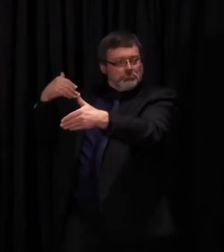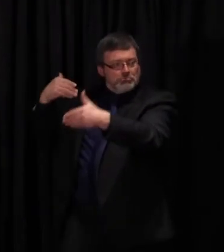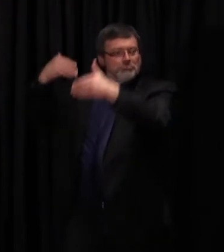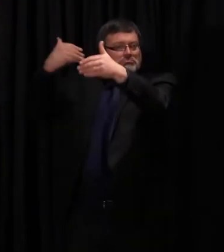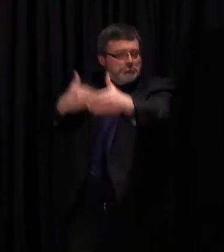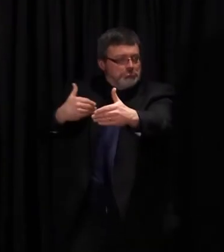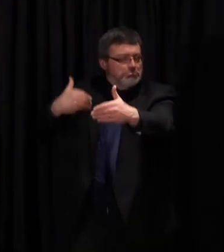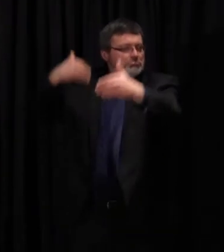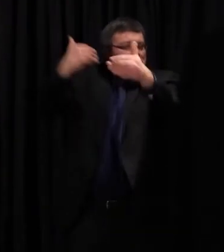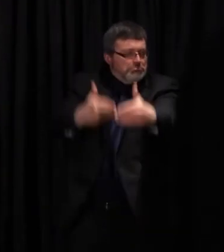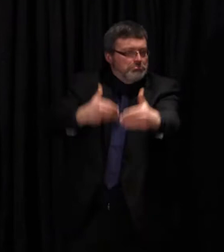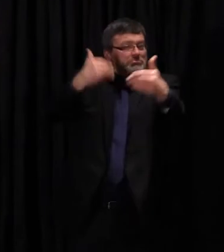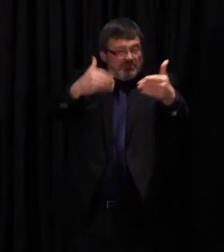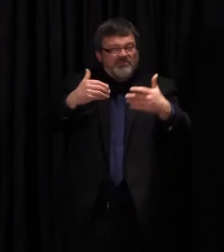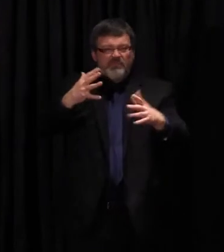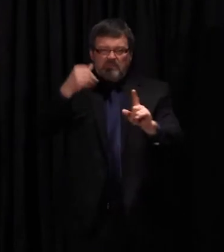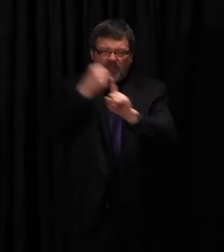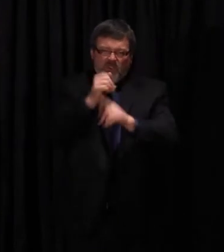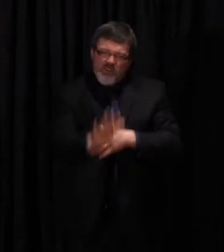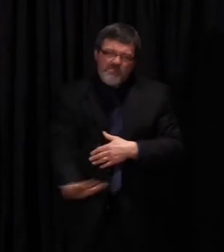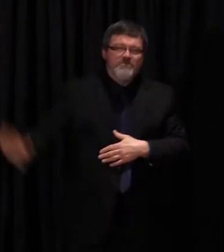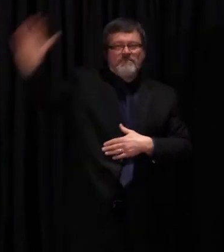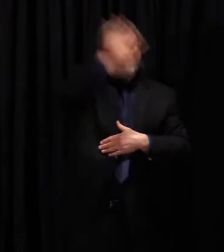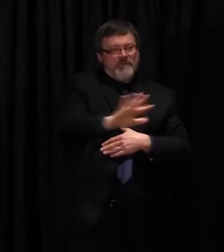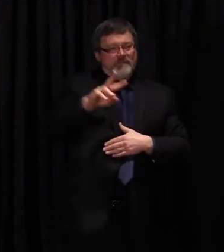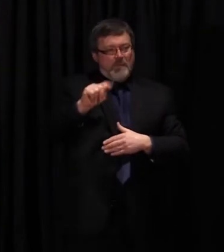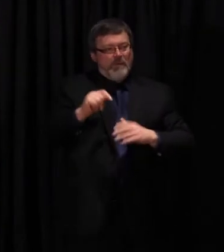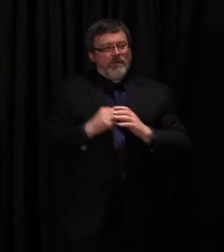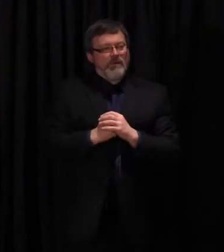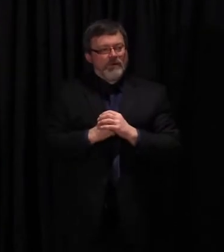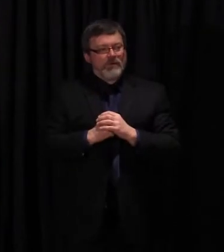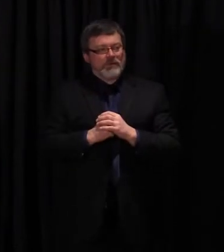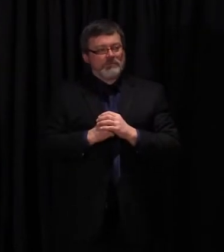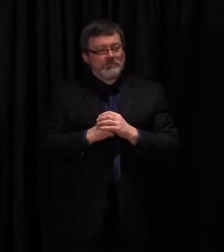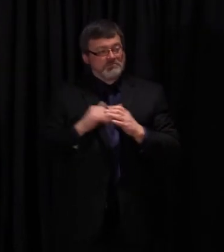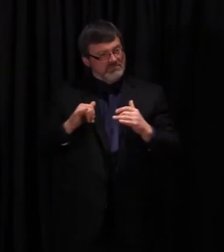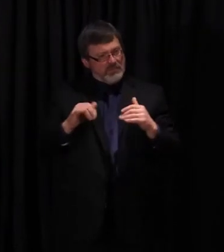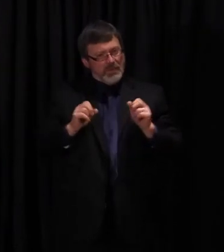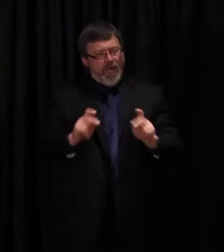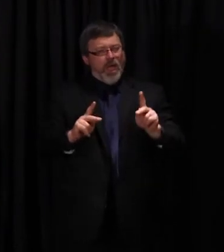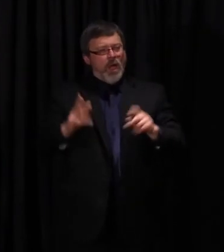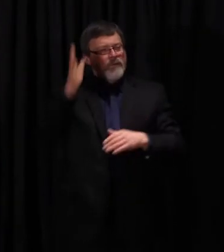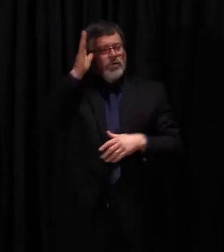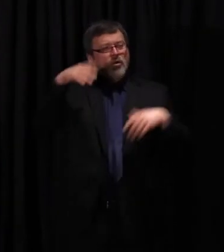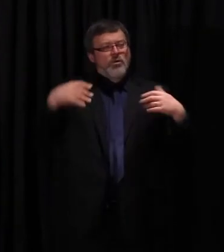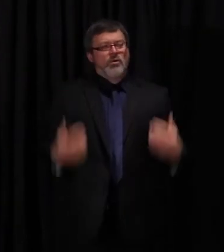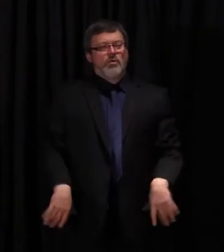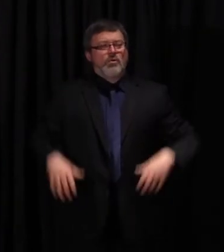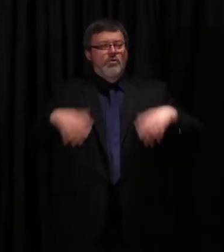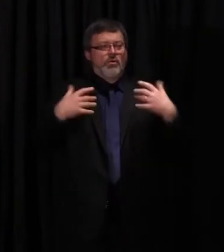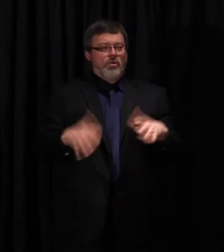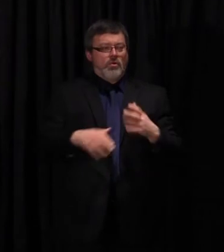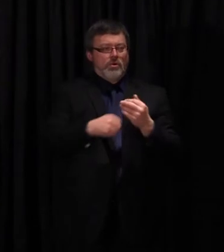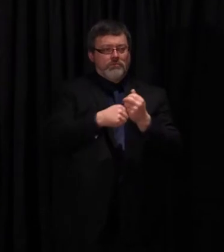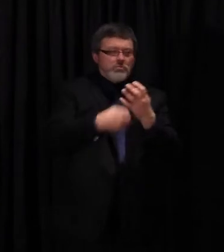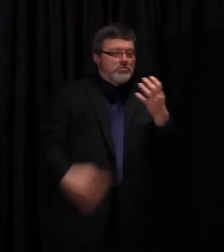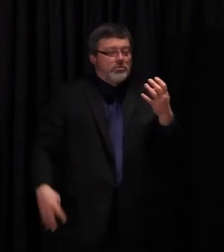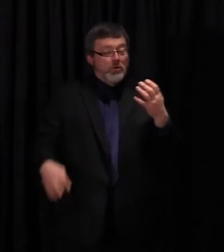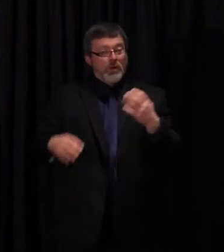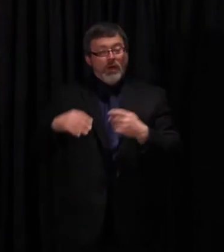on a new path, creating more opportunities for the future than most of us thought possible just a few short years ago.